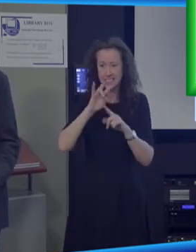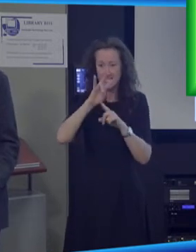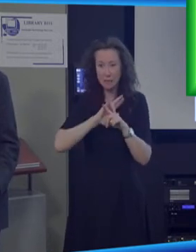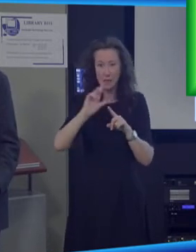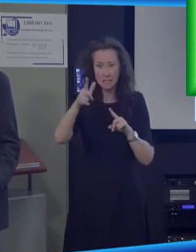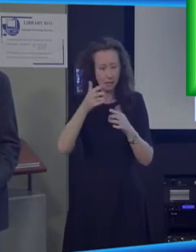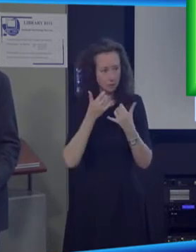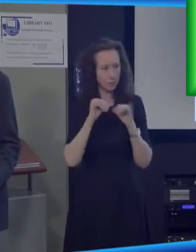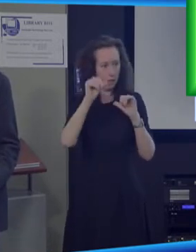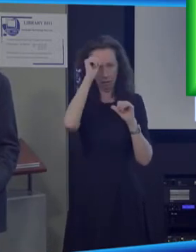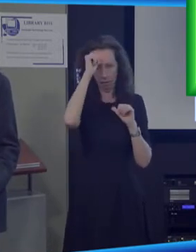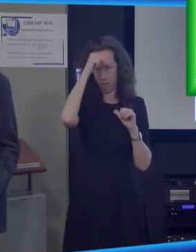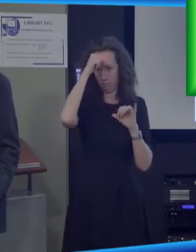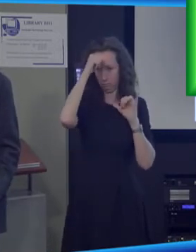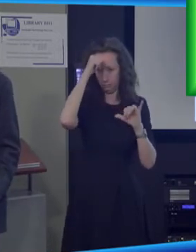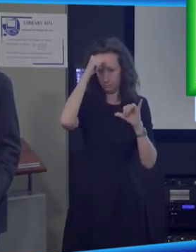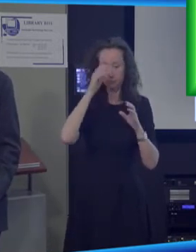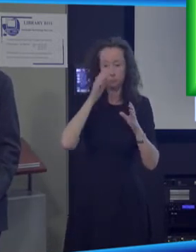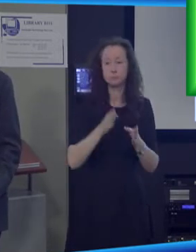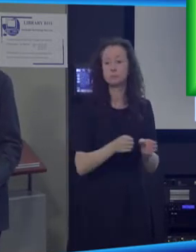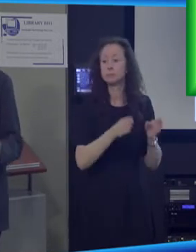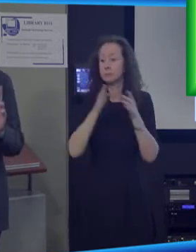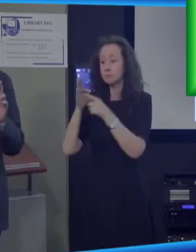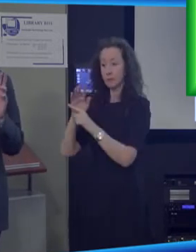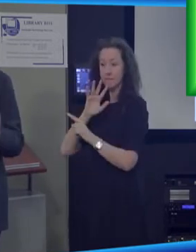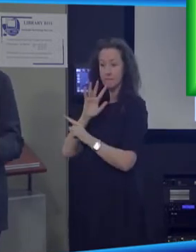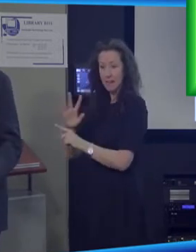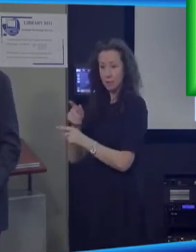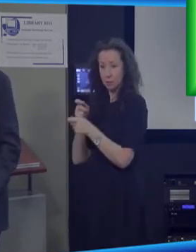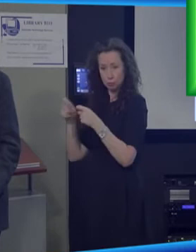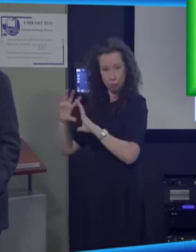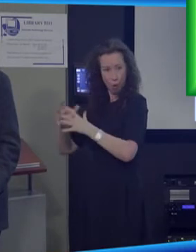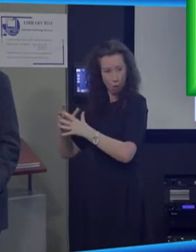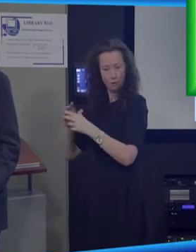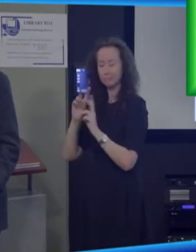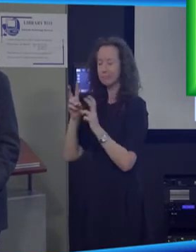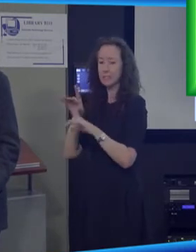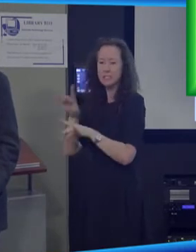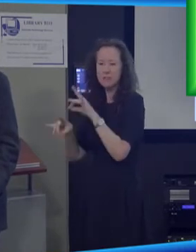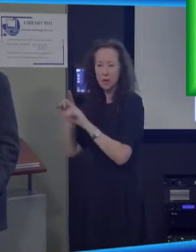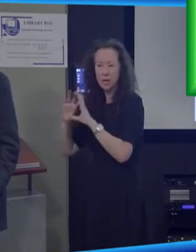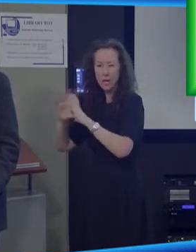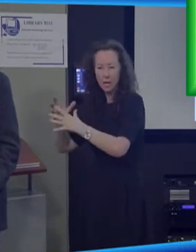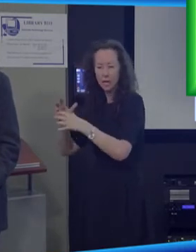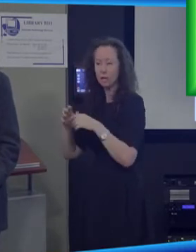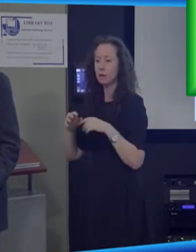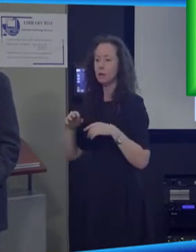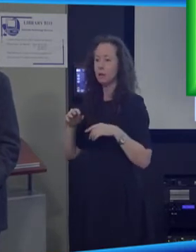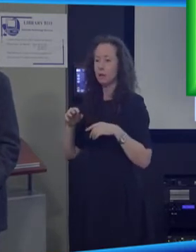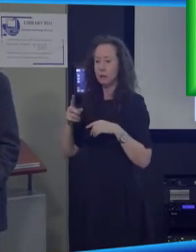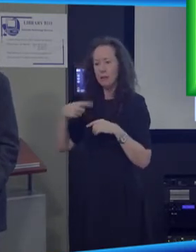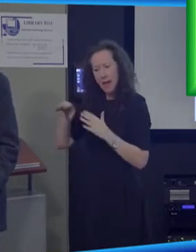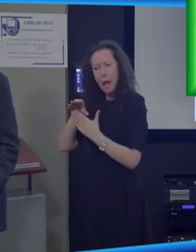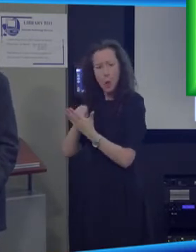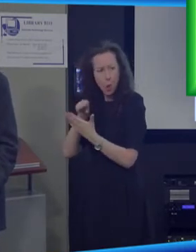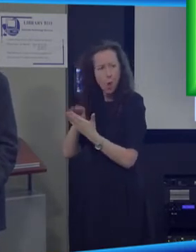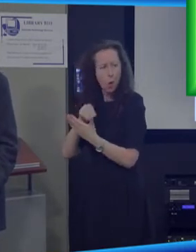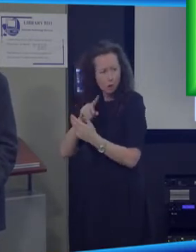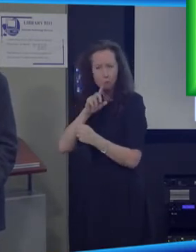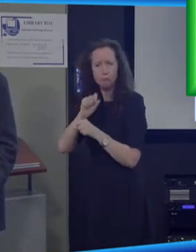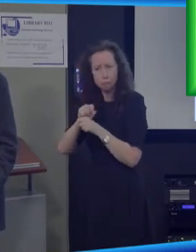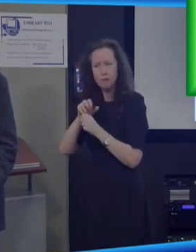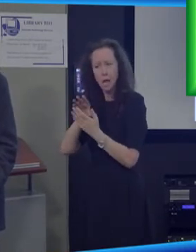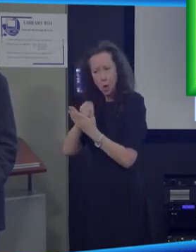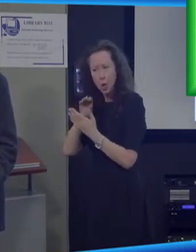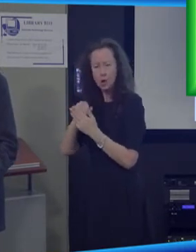The 5-year-olds given no instruction, discovery condition, do learn. It takes them a long time, but they